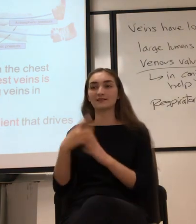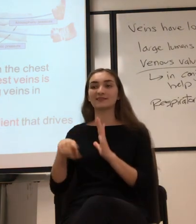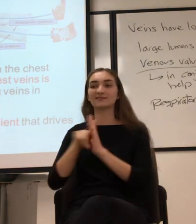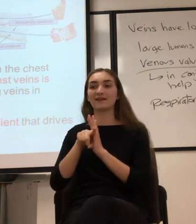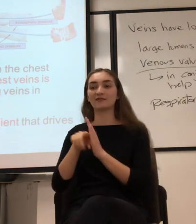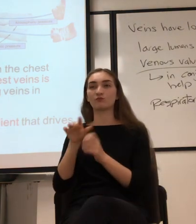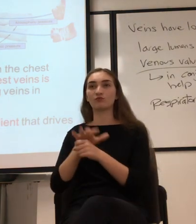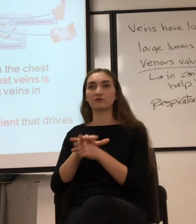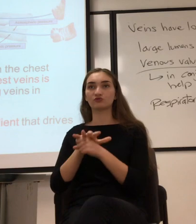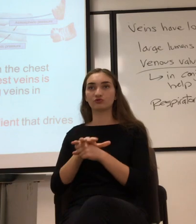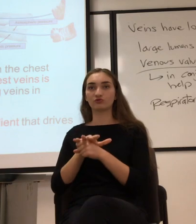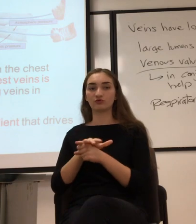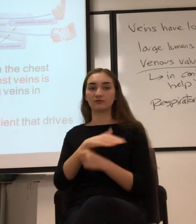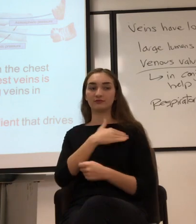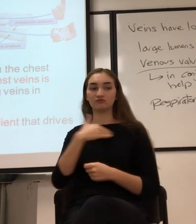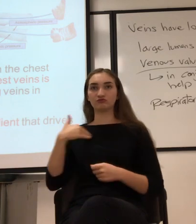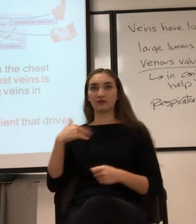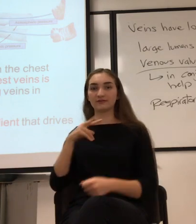While breathing.